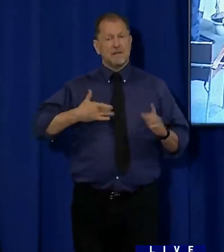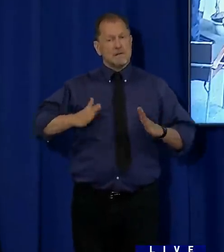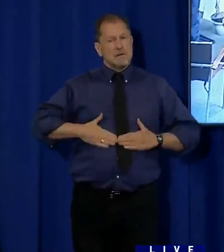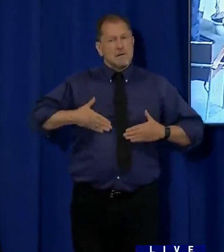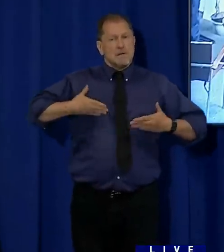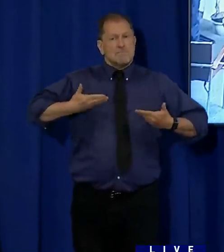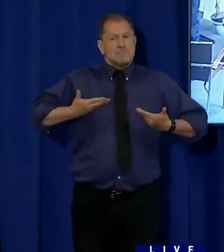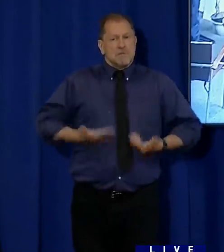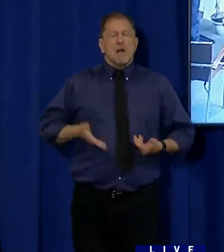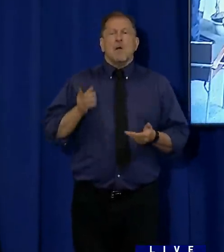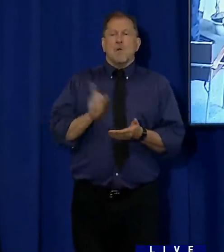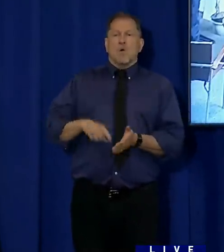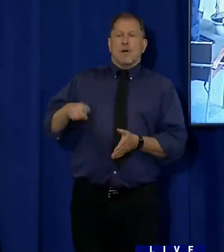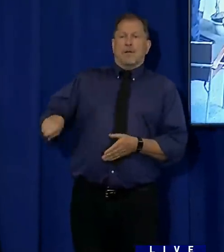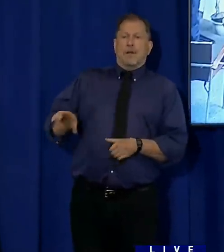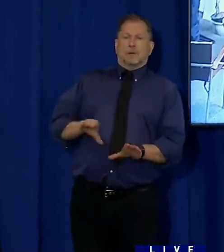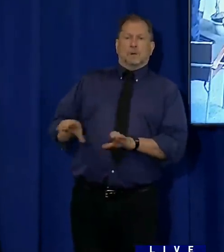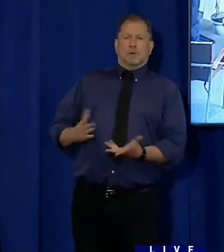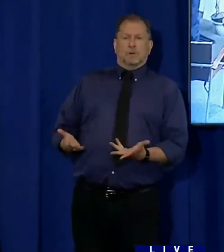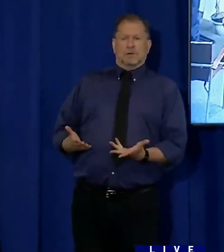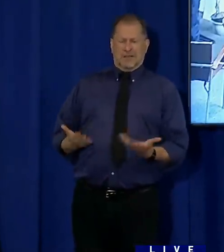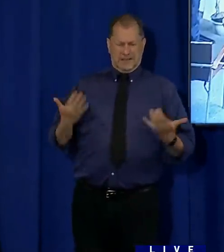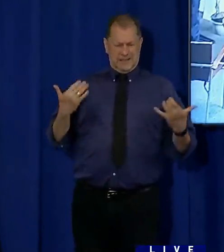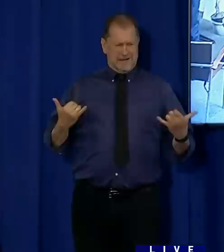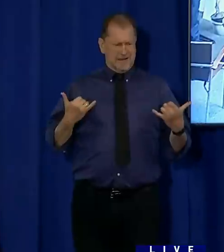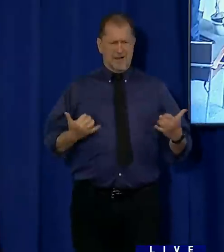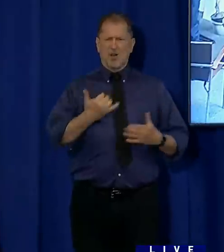In this moment of all moments.